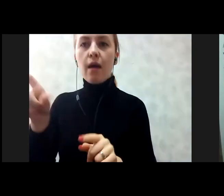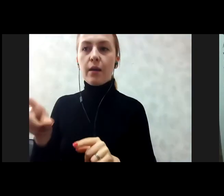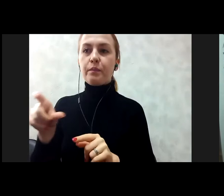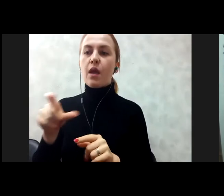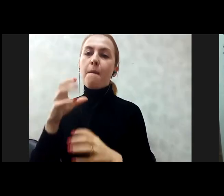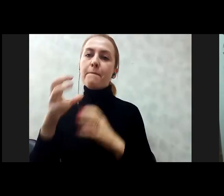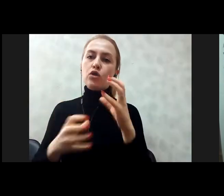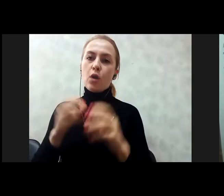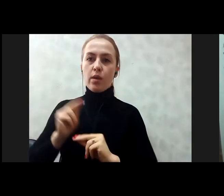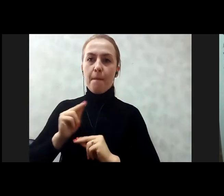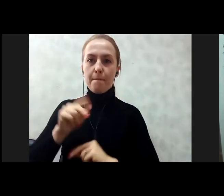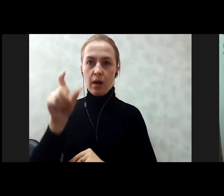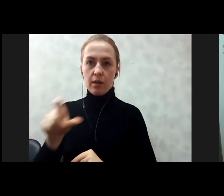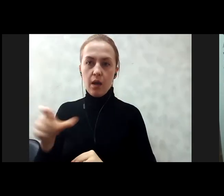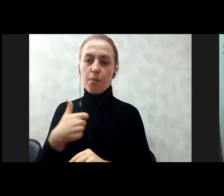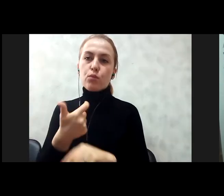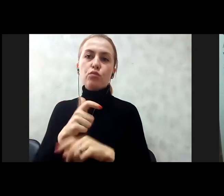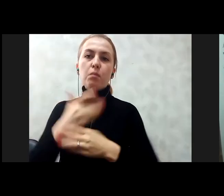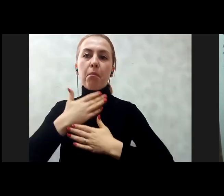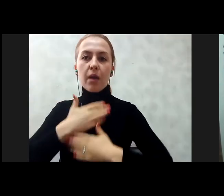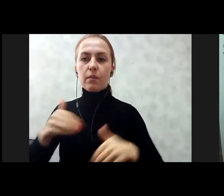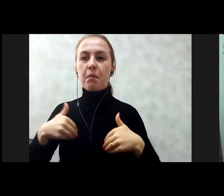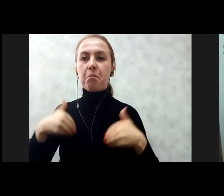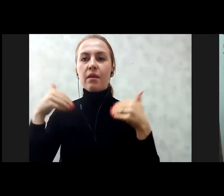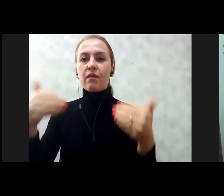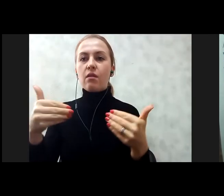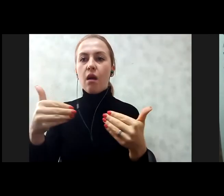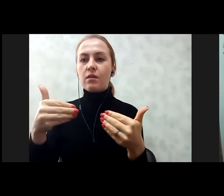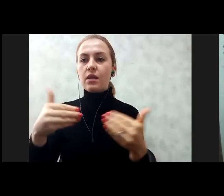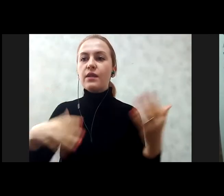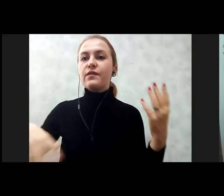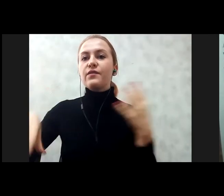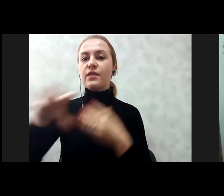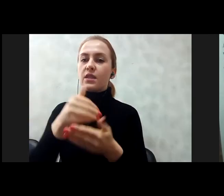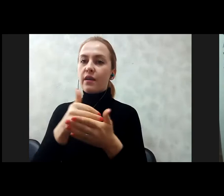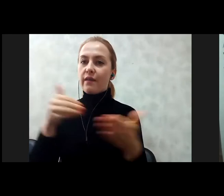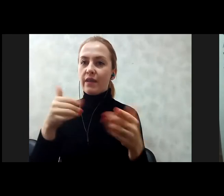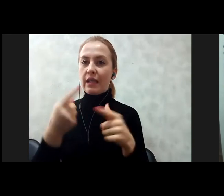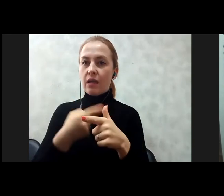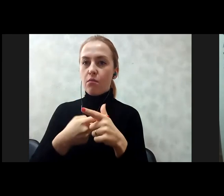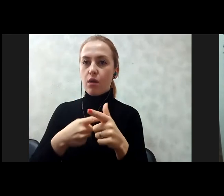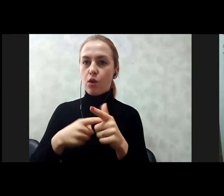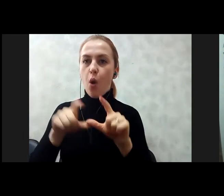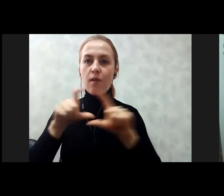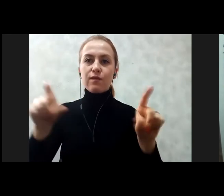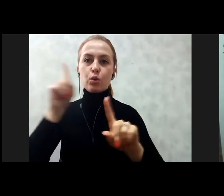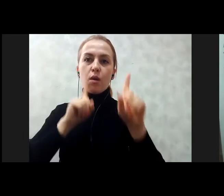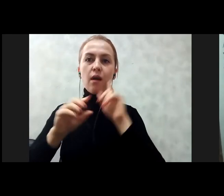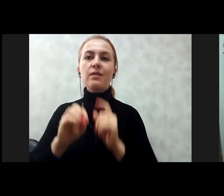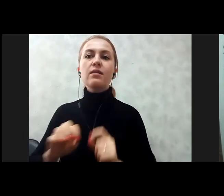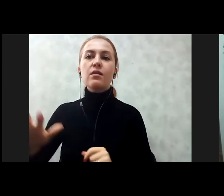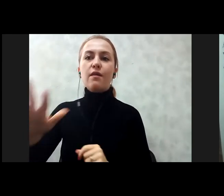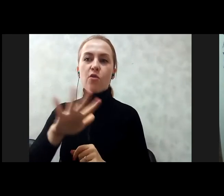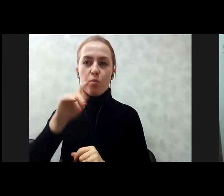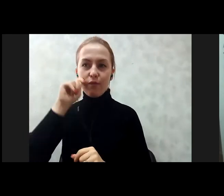partners, international partners, it is extremely pleasant for me to greet you all on behalf of the Council of